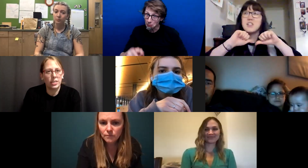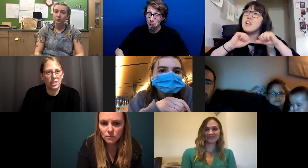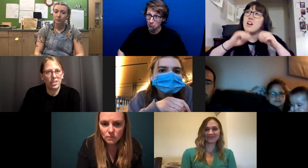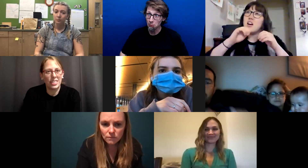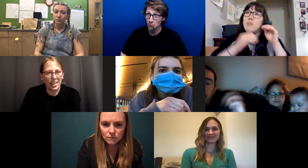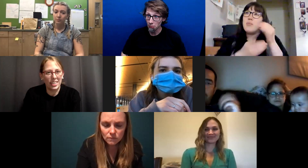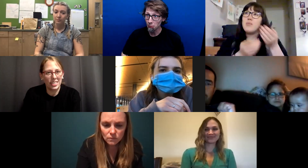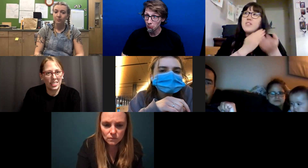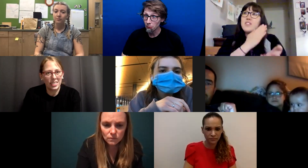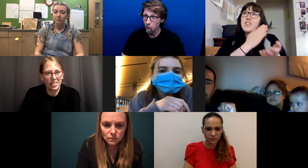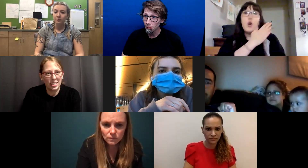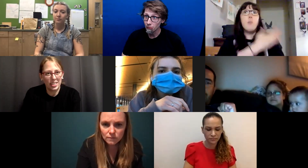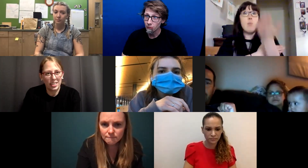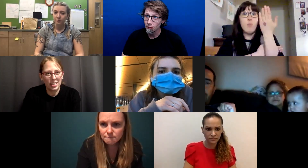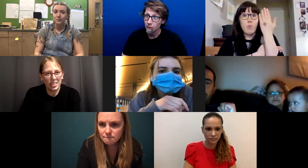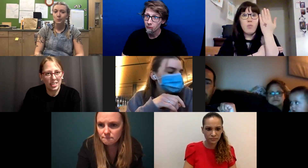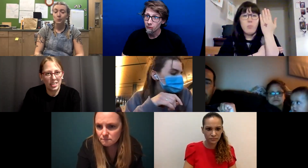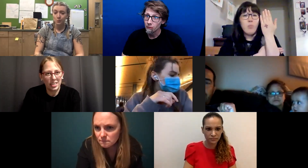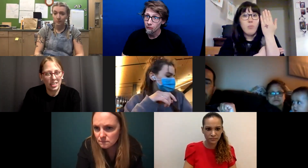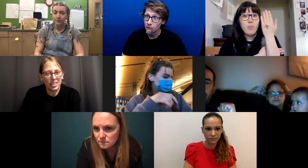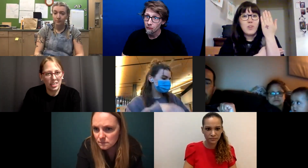For 6th grade science.